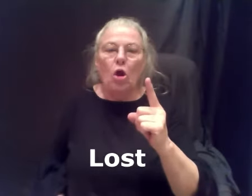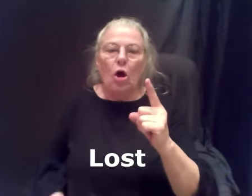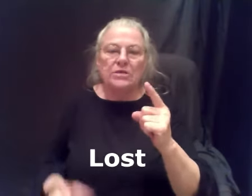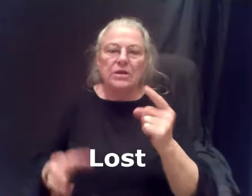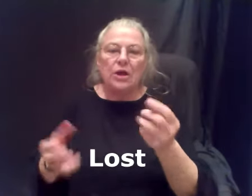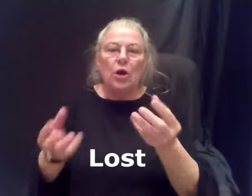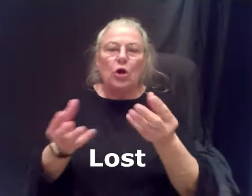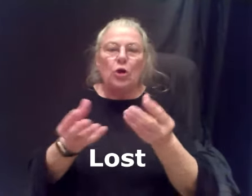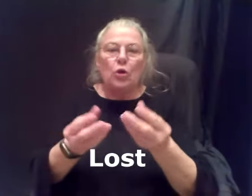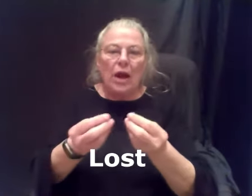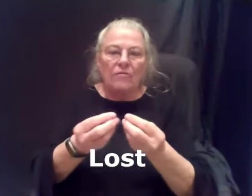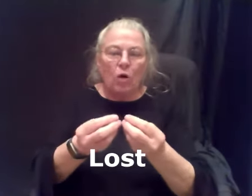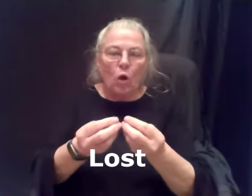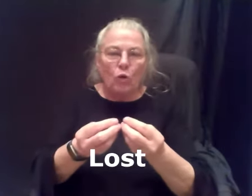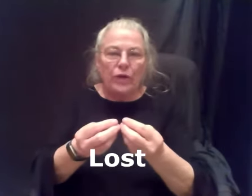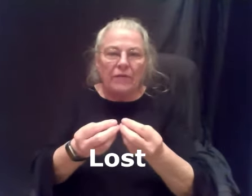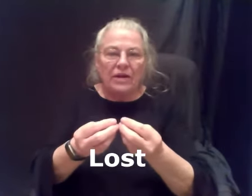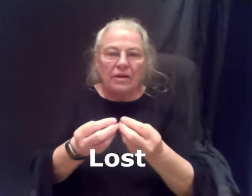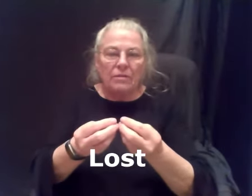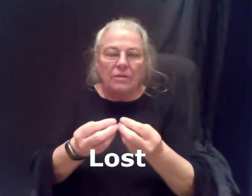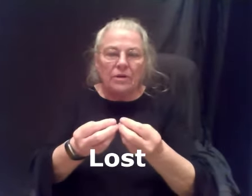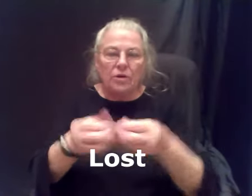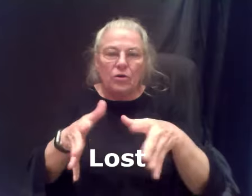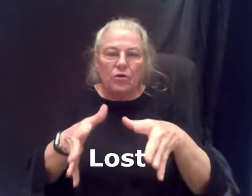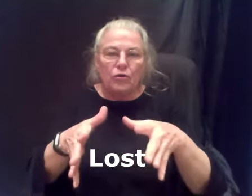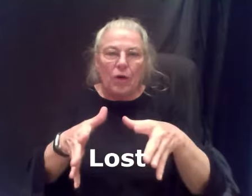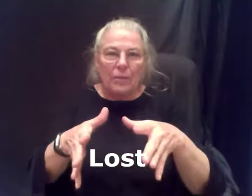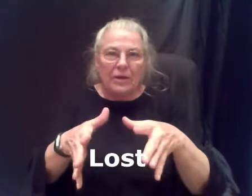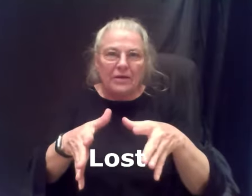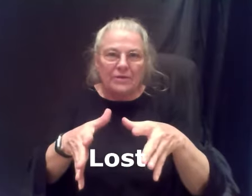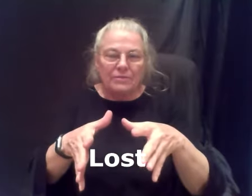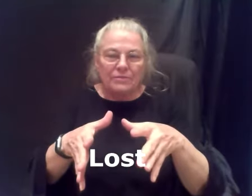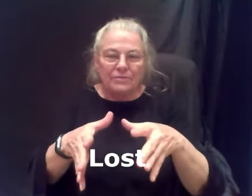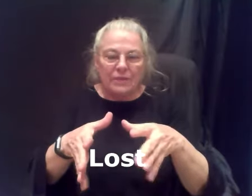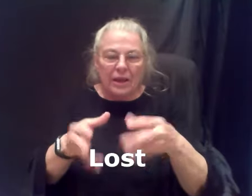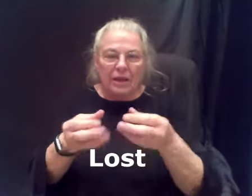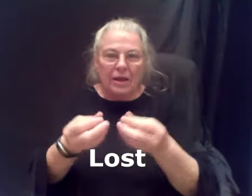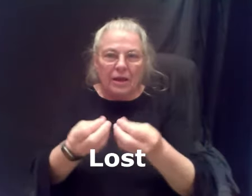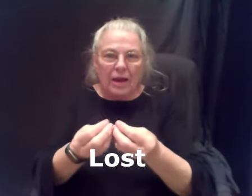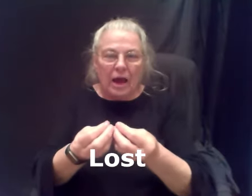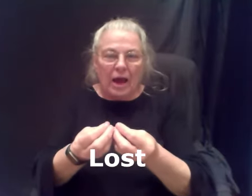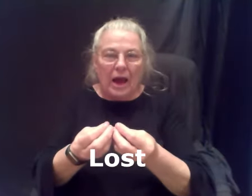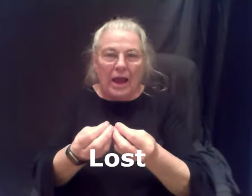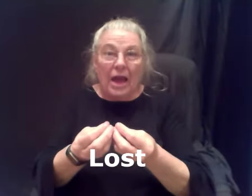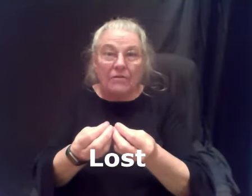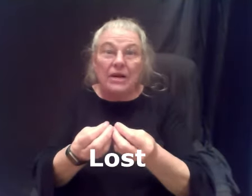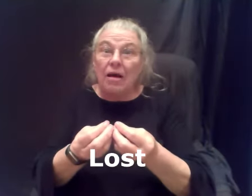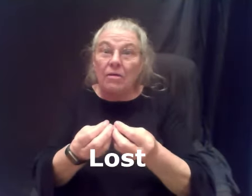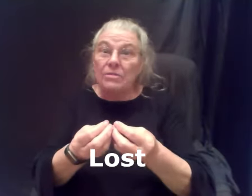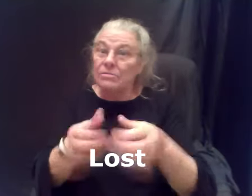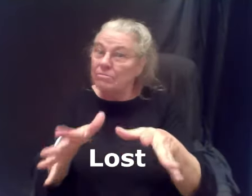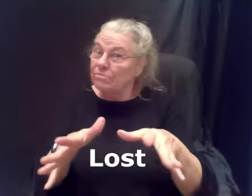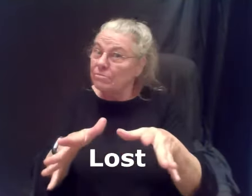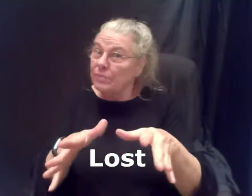Lost. You have a hold of it, drop it. I have it now, but it's